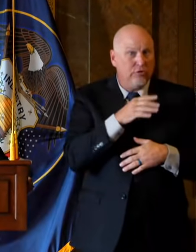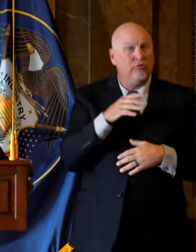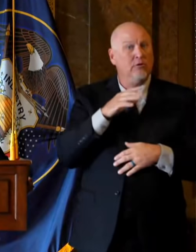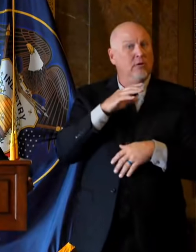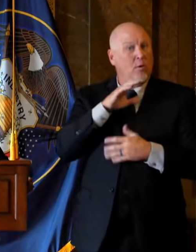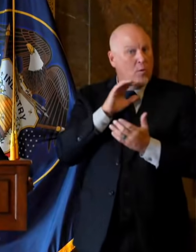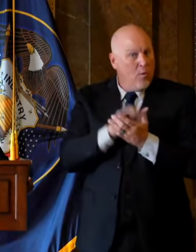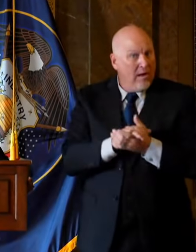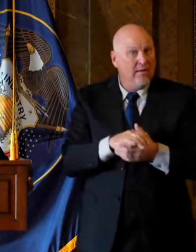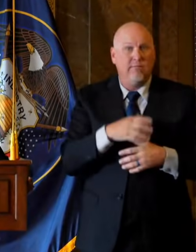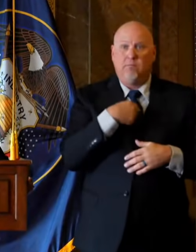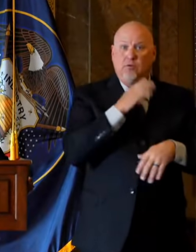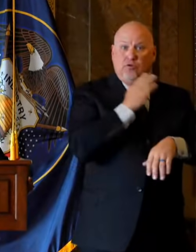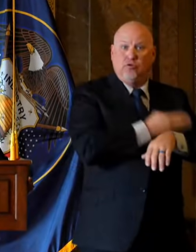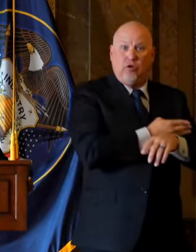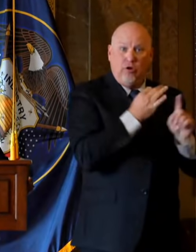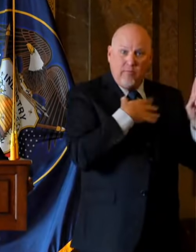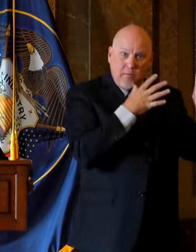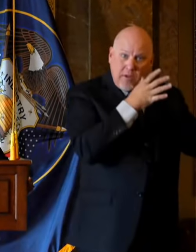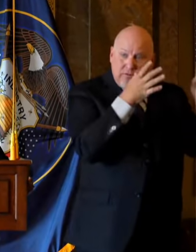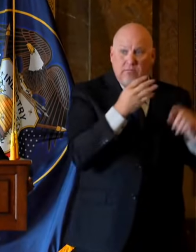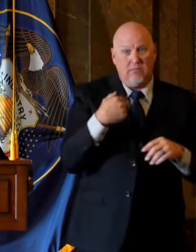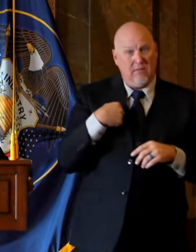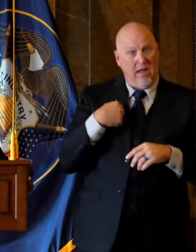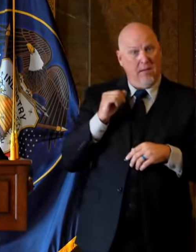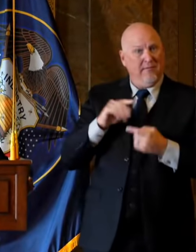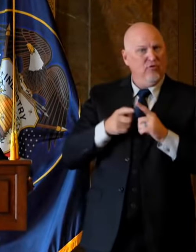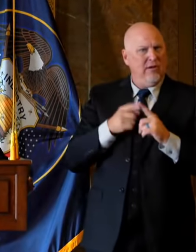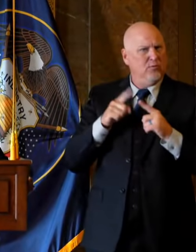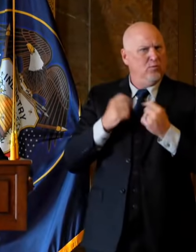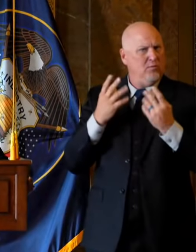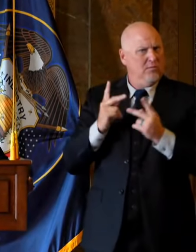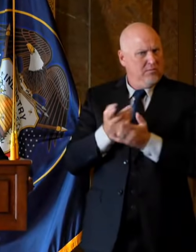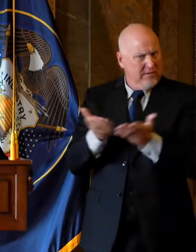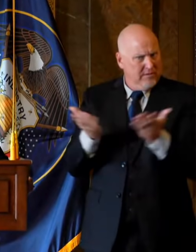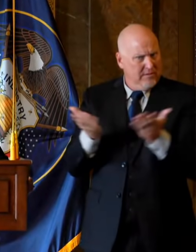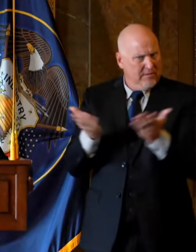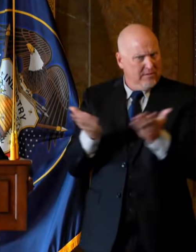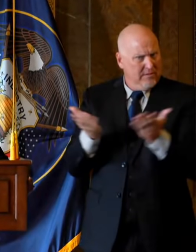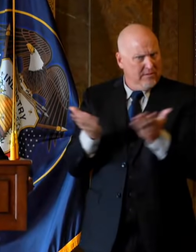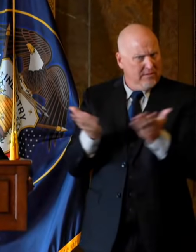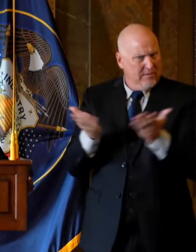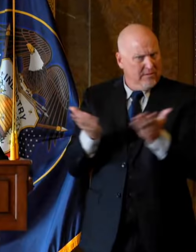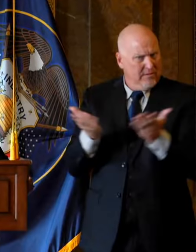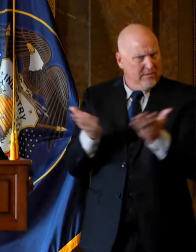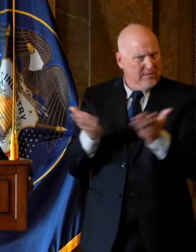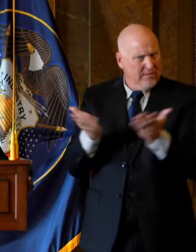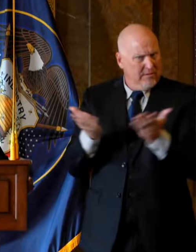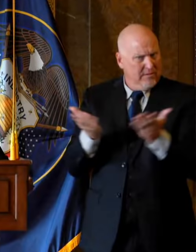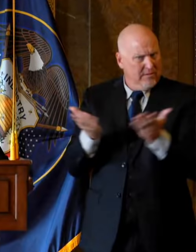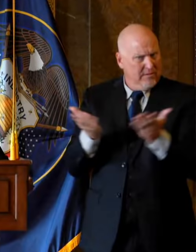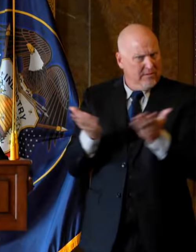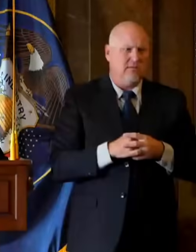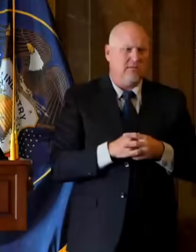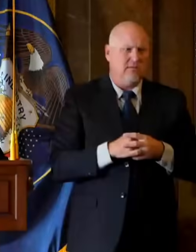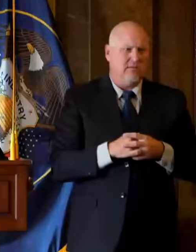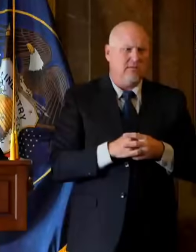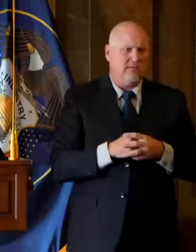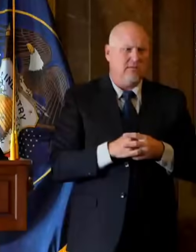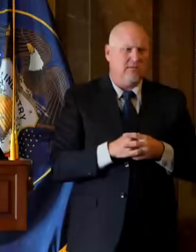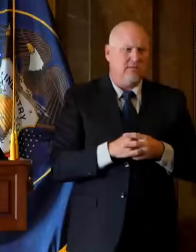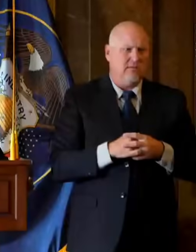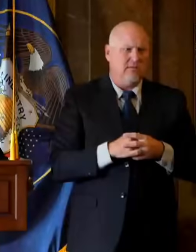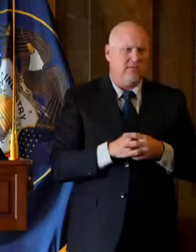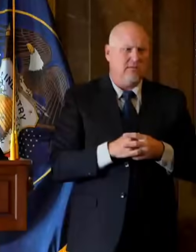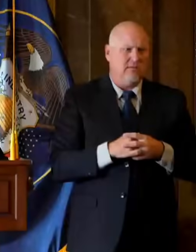Today, I'm here to say that our loved ones are getting hospitalized with mental health emergencies. I have one of